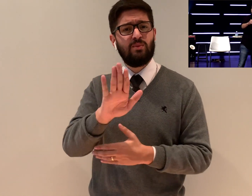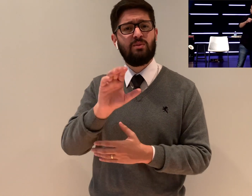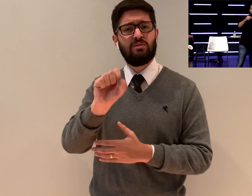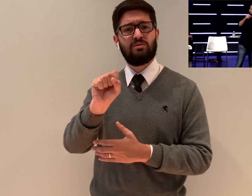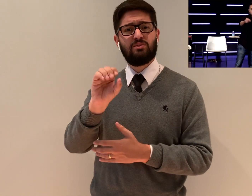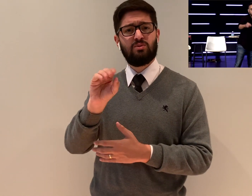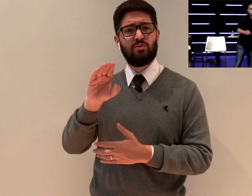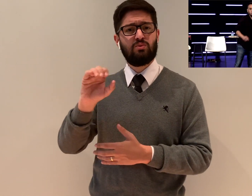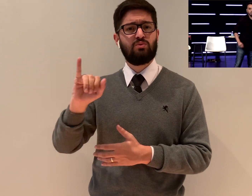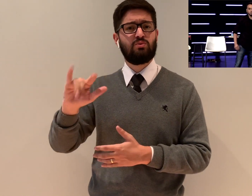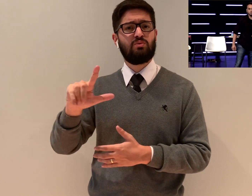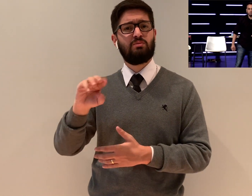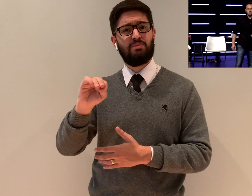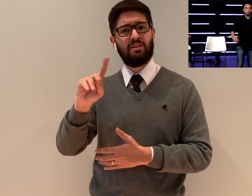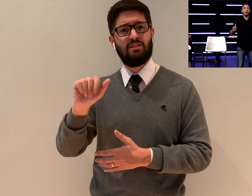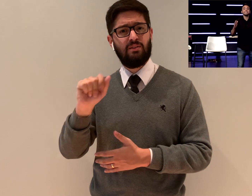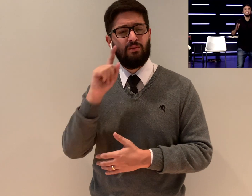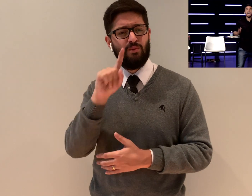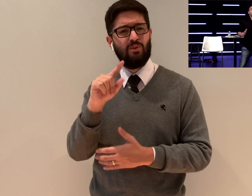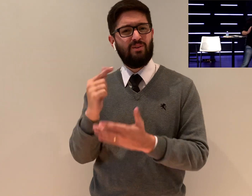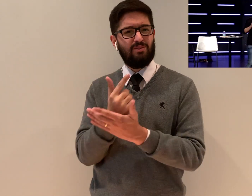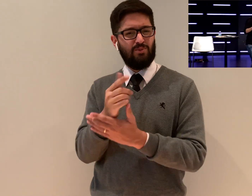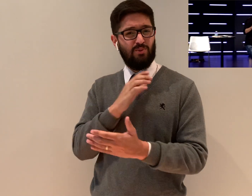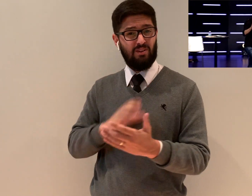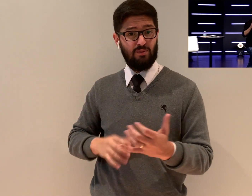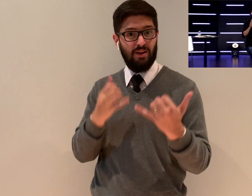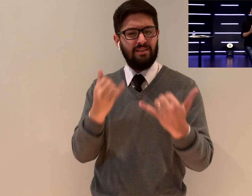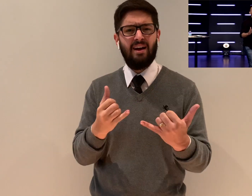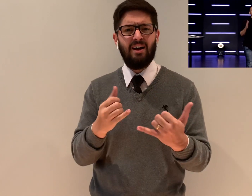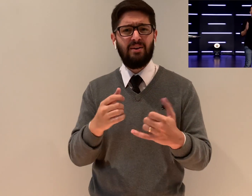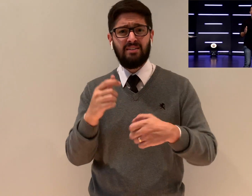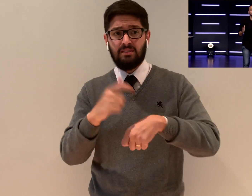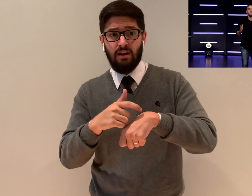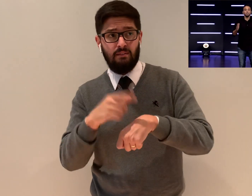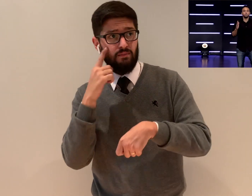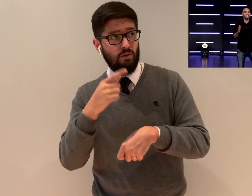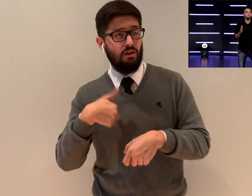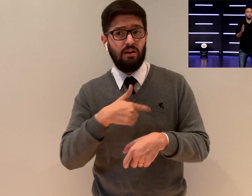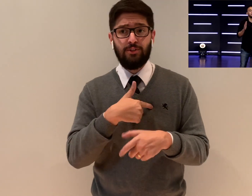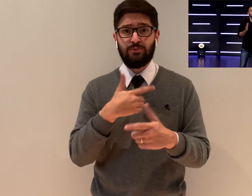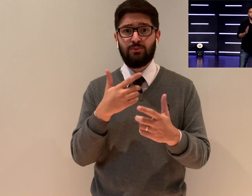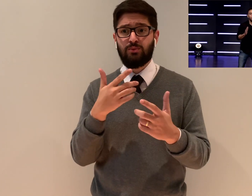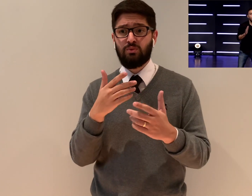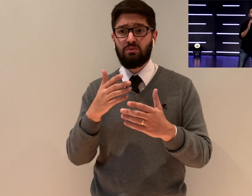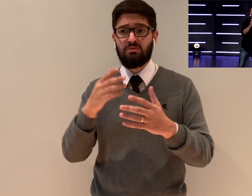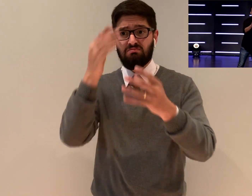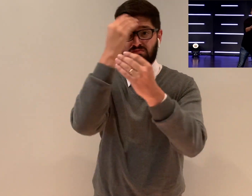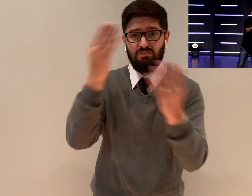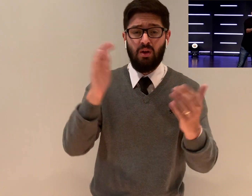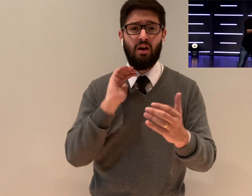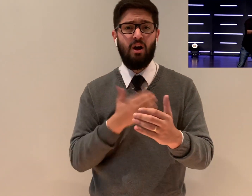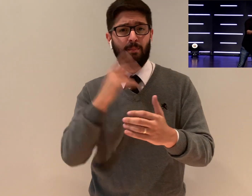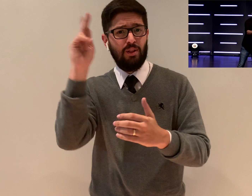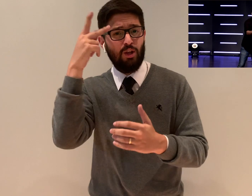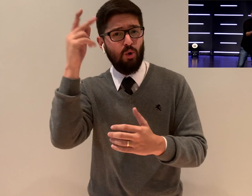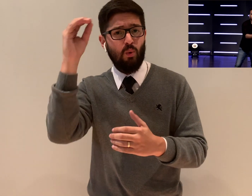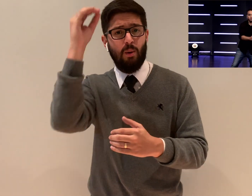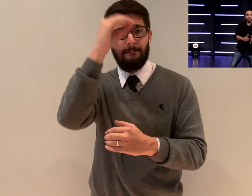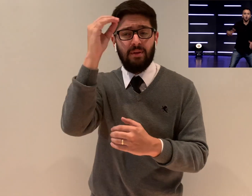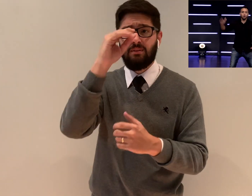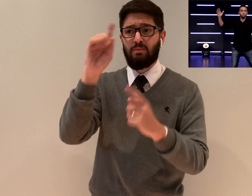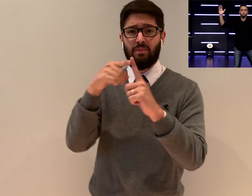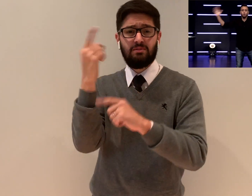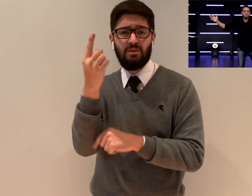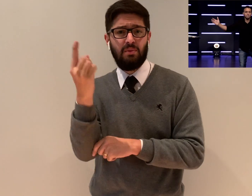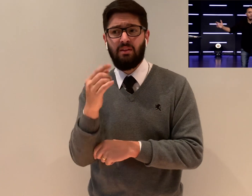social media for the gospel of Christ. Right now, it is not the time for us to give our political opinions about something, whether